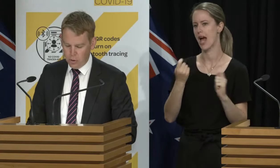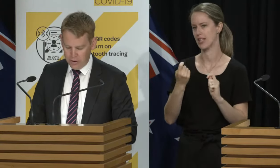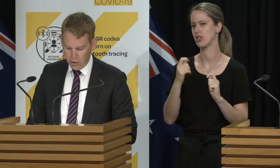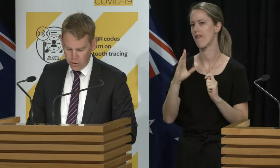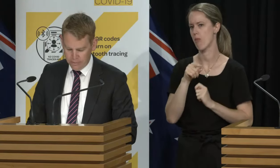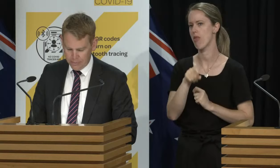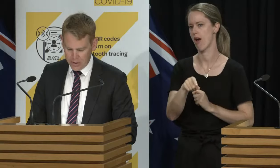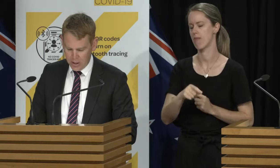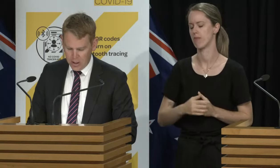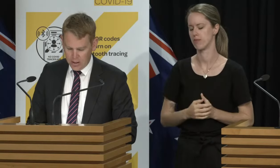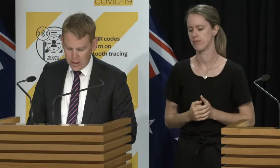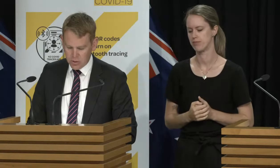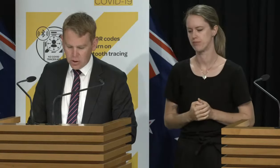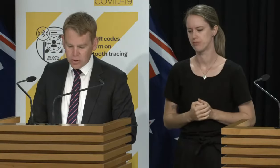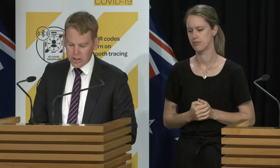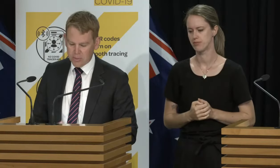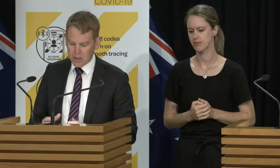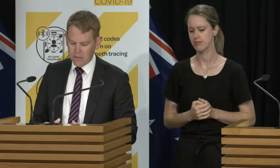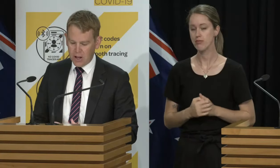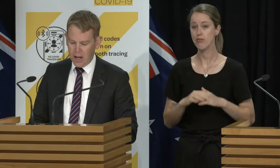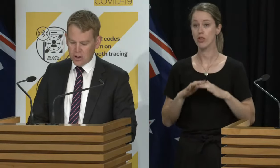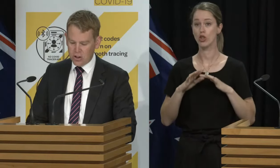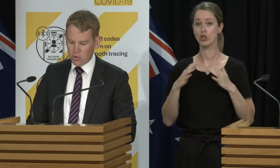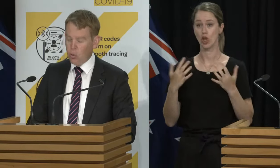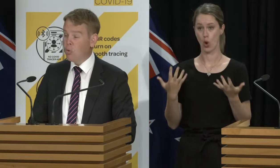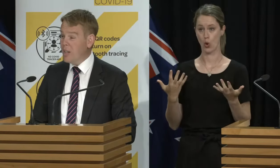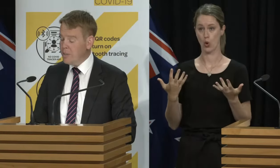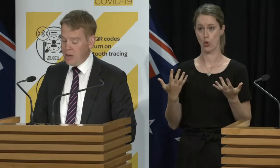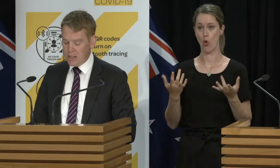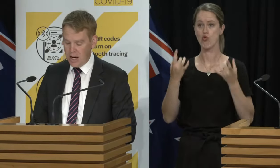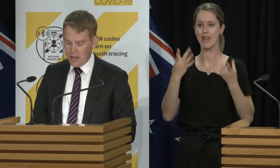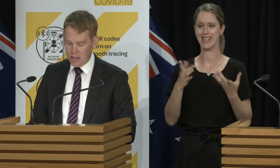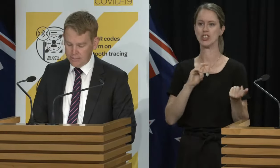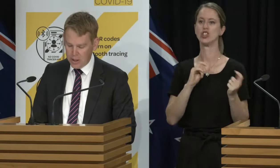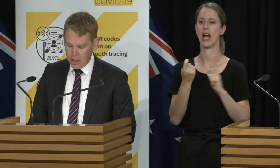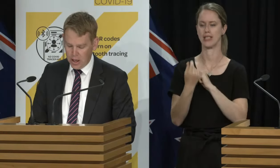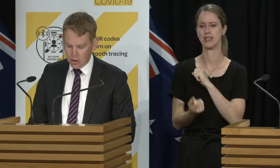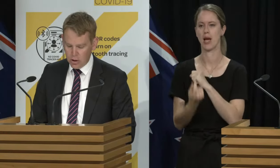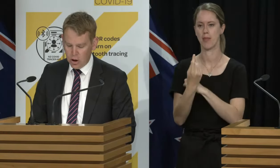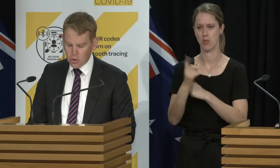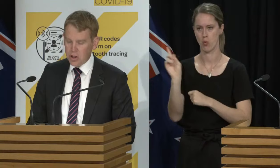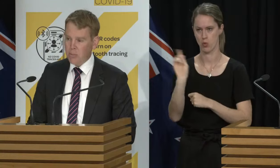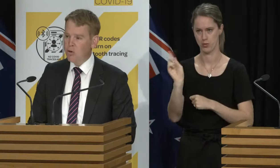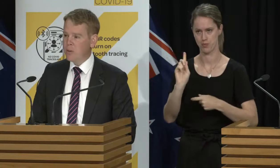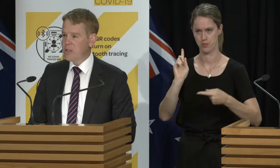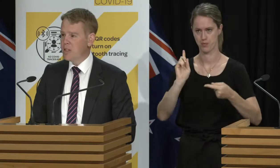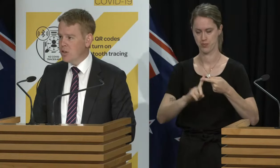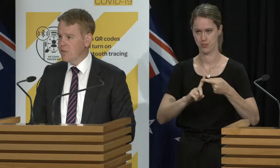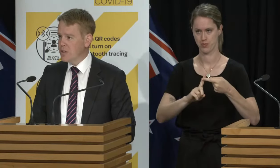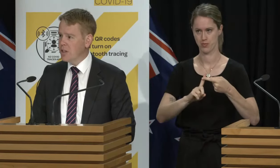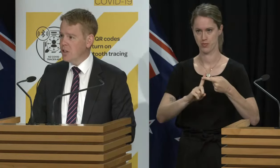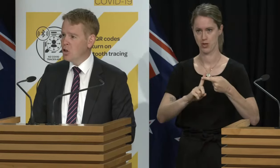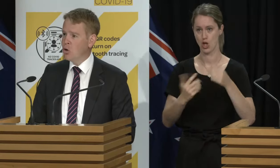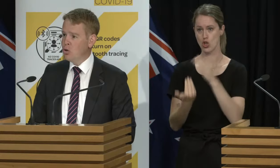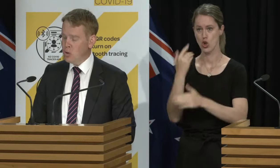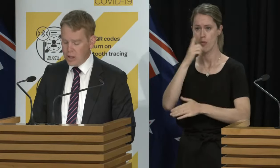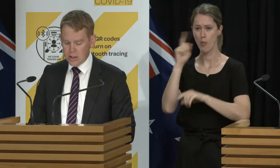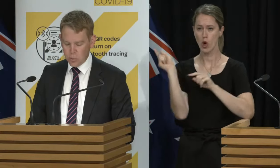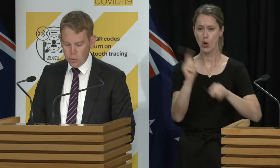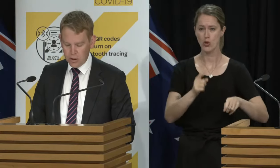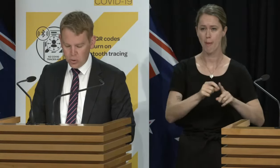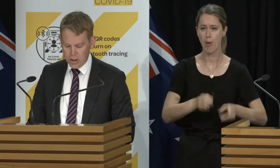of what we learn. That's resulted in specific actions already being taken, including halting movement into the facility. No